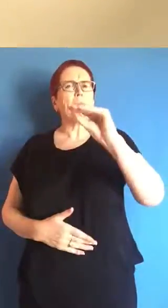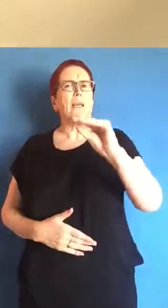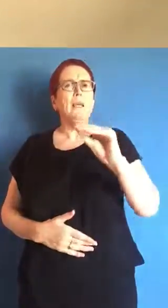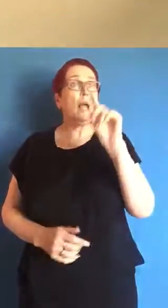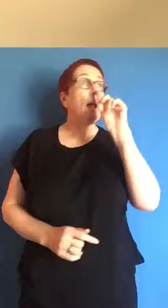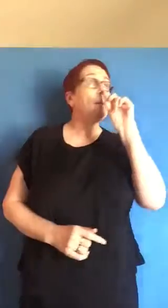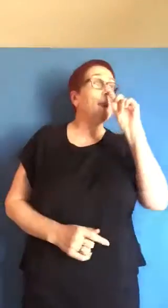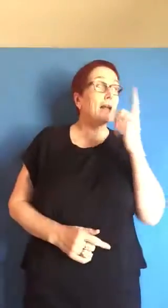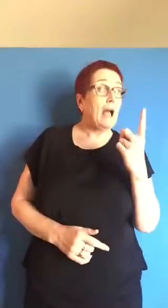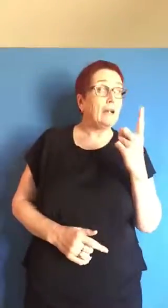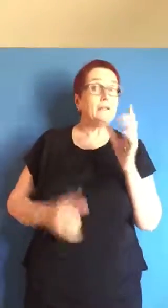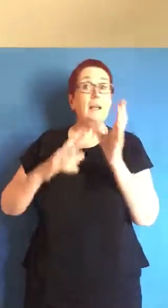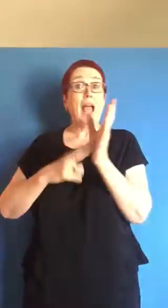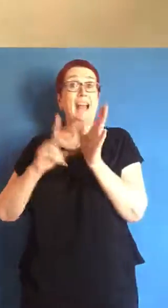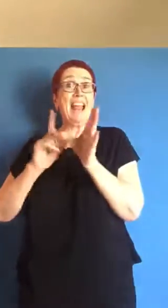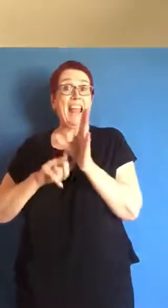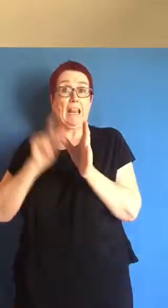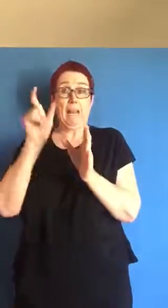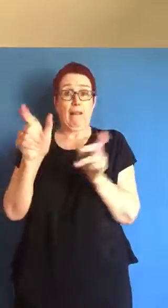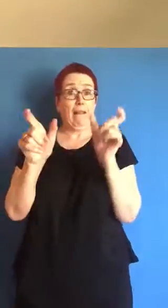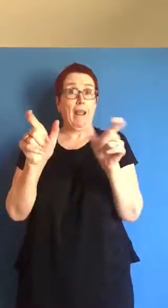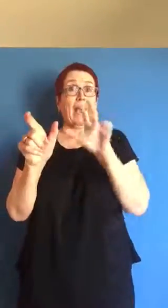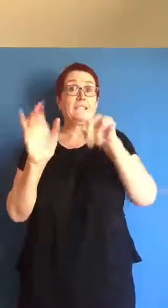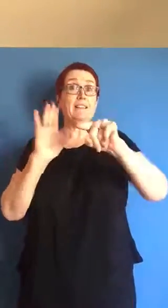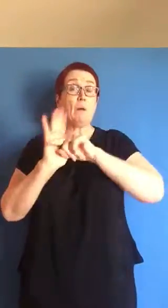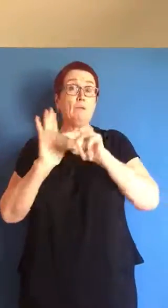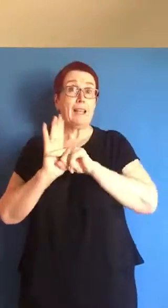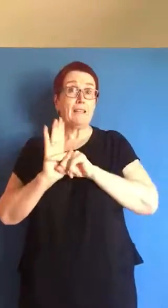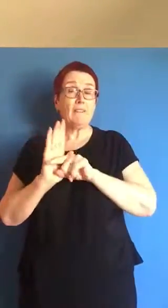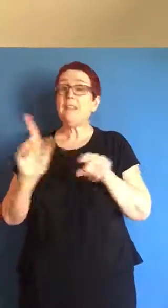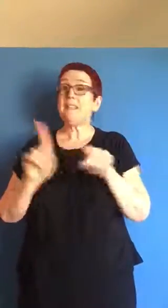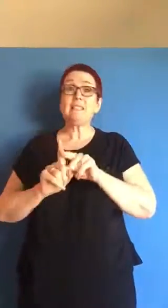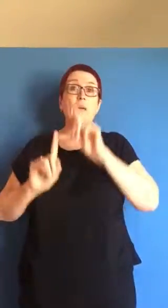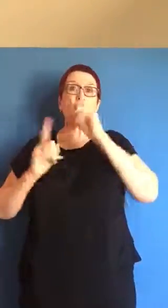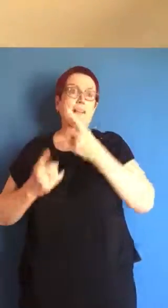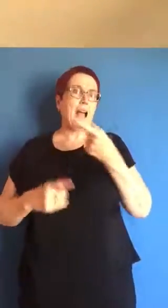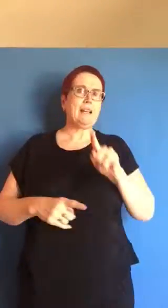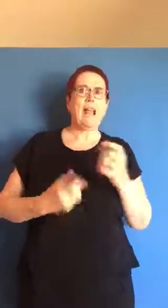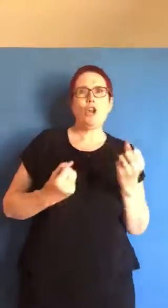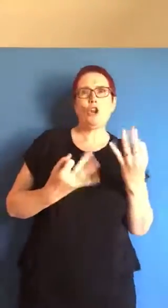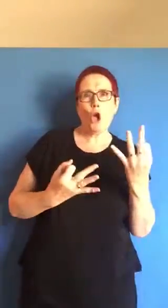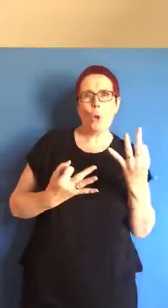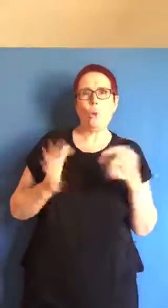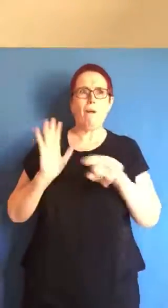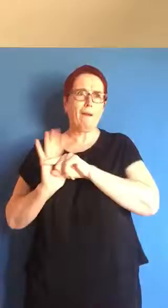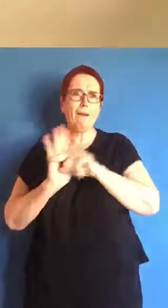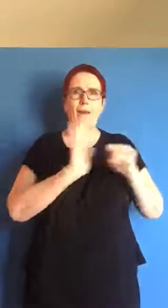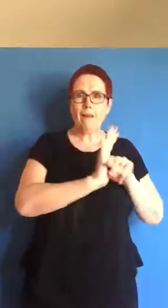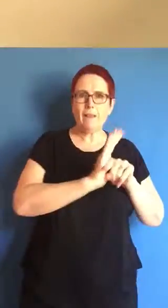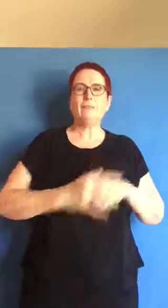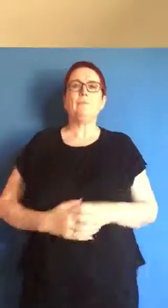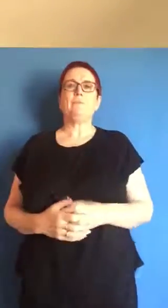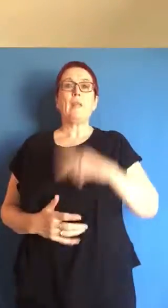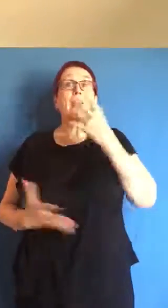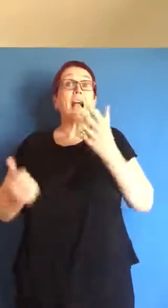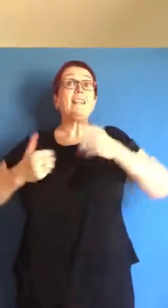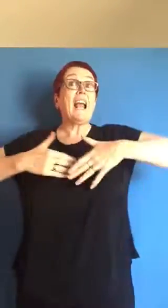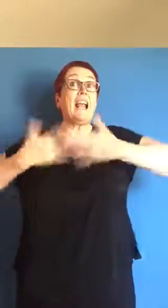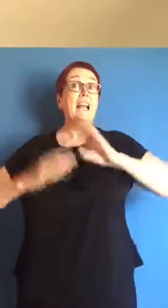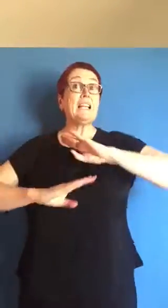any is just as much of a double negative as can't and no. The only reason that can't get any satisfaction is deemed correct